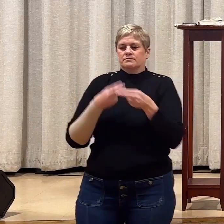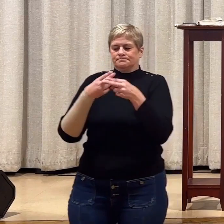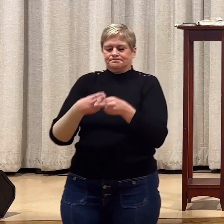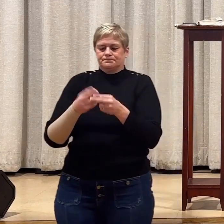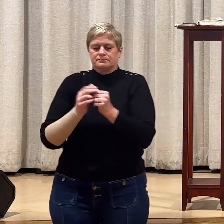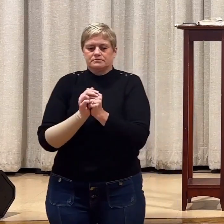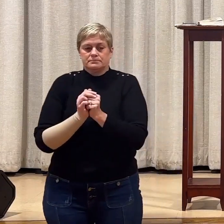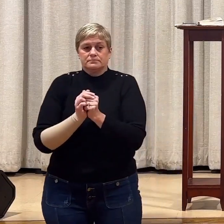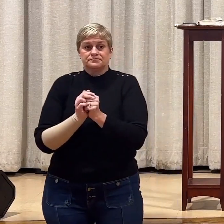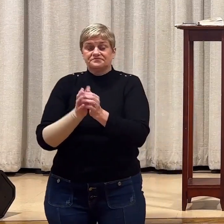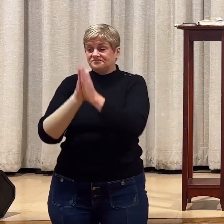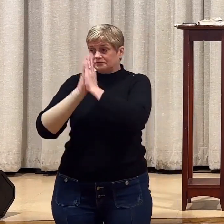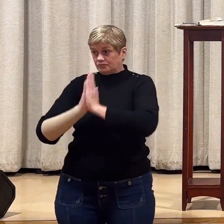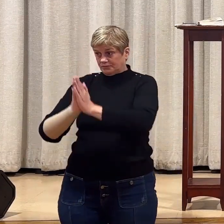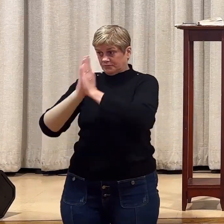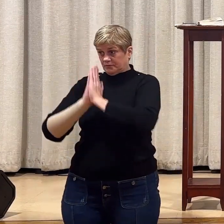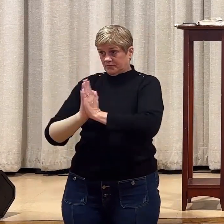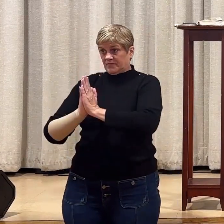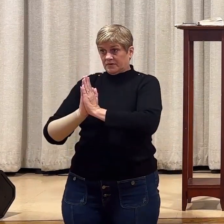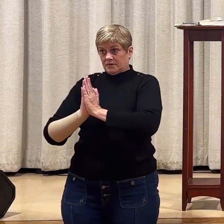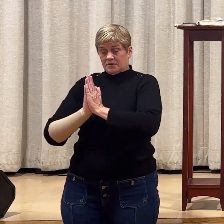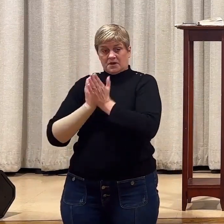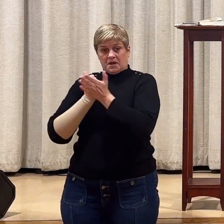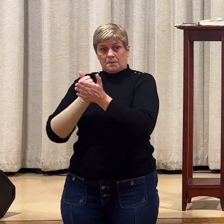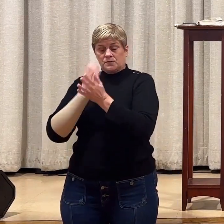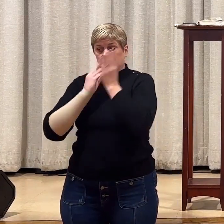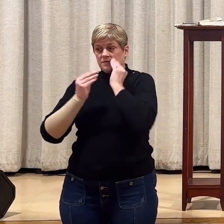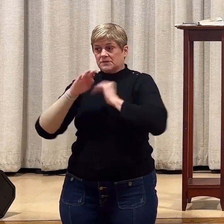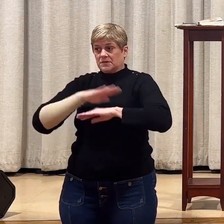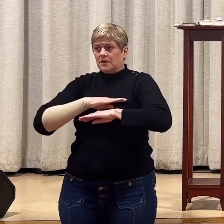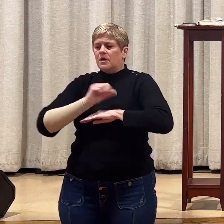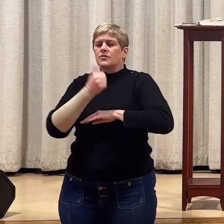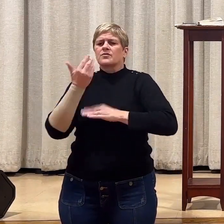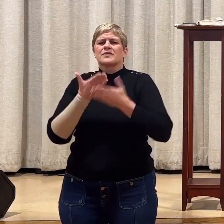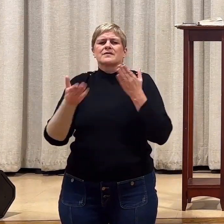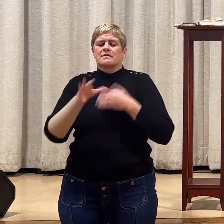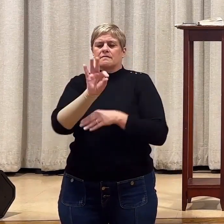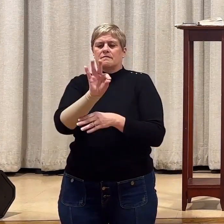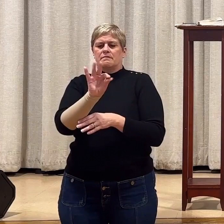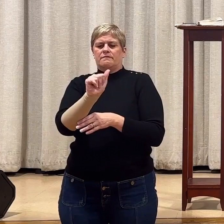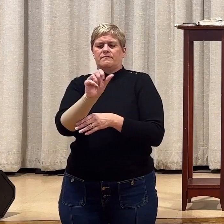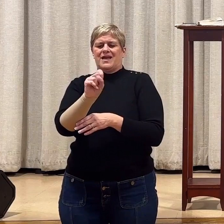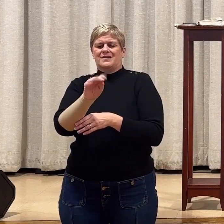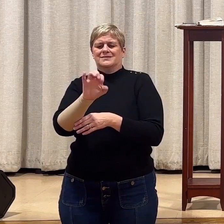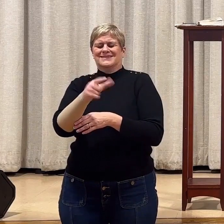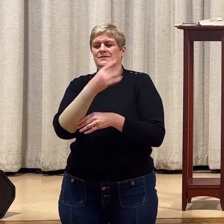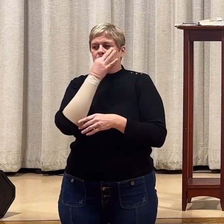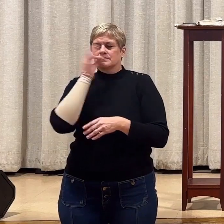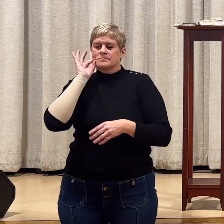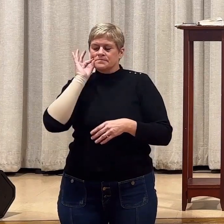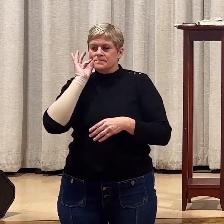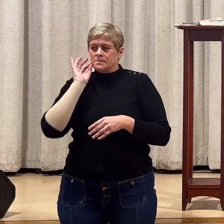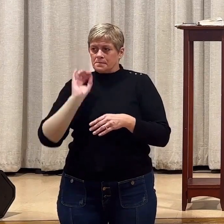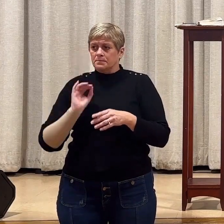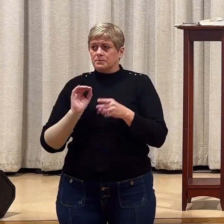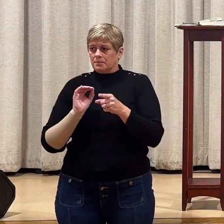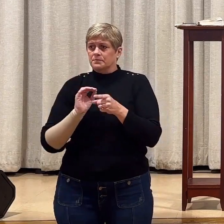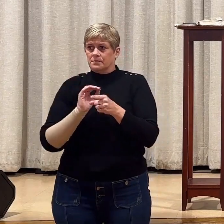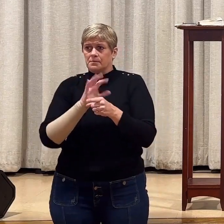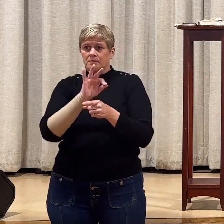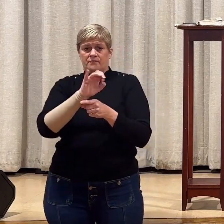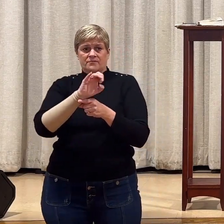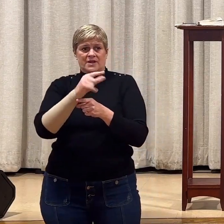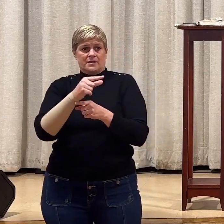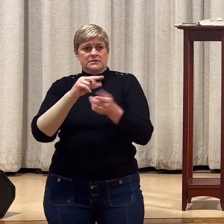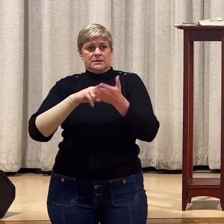thing that goes along with prayer that can really help you find contentment is actually fasting. Because fasting is a way that